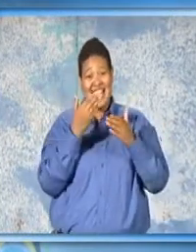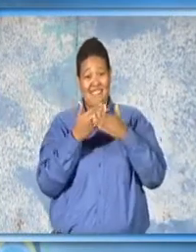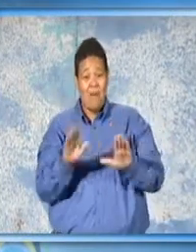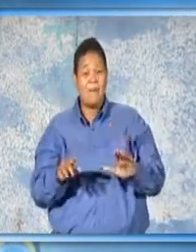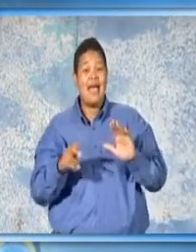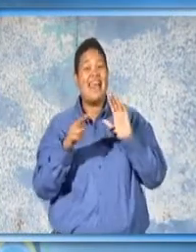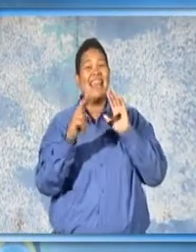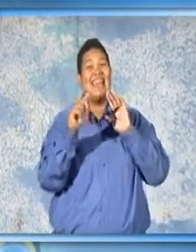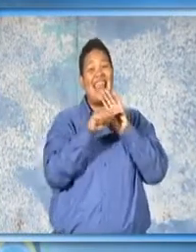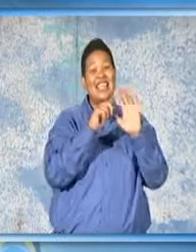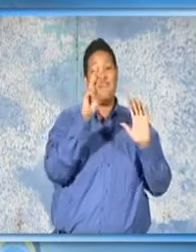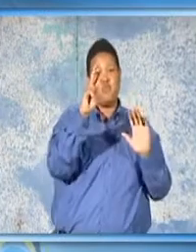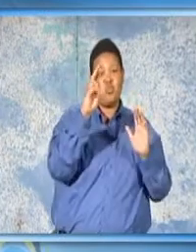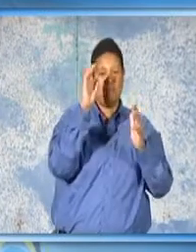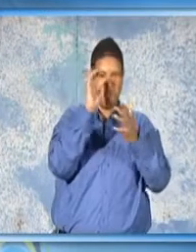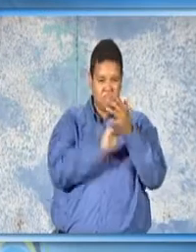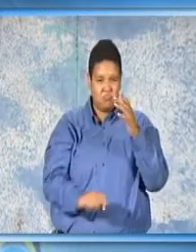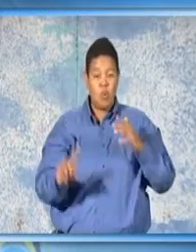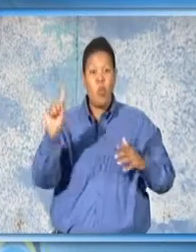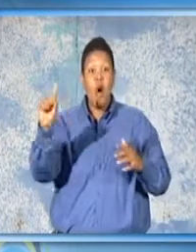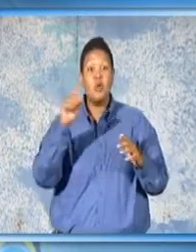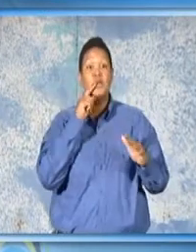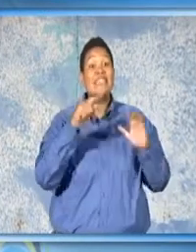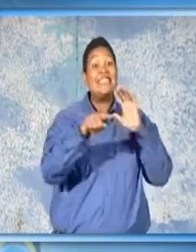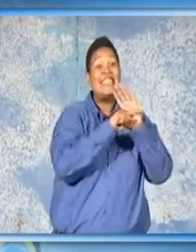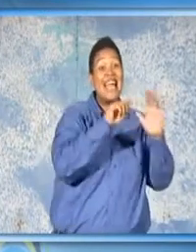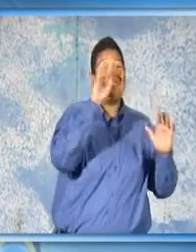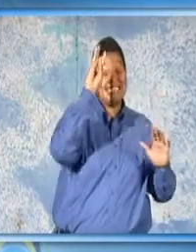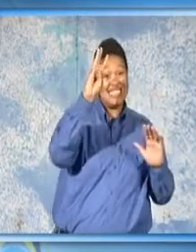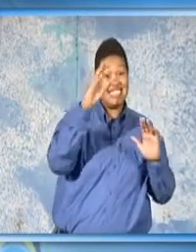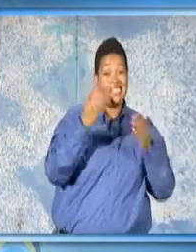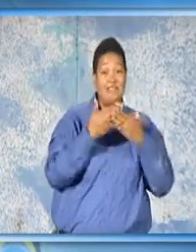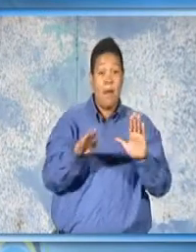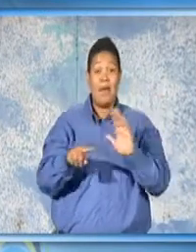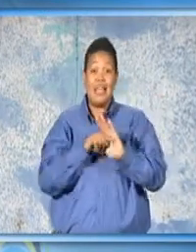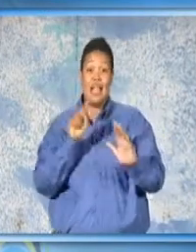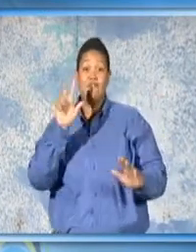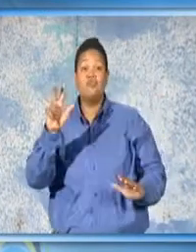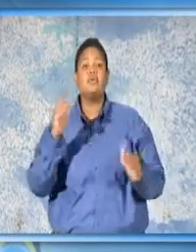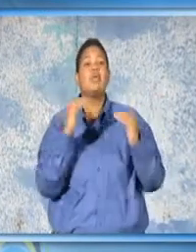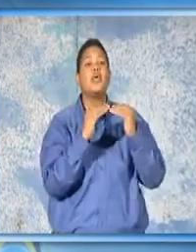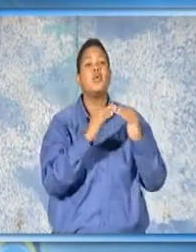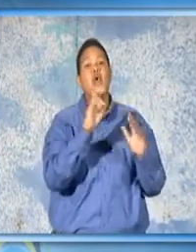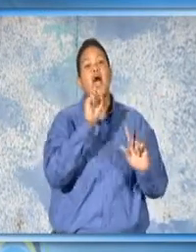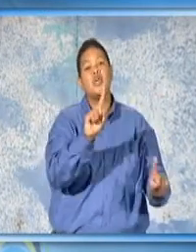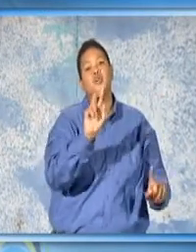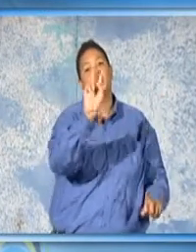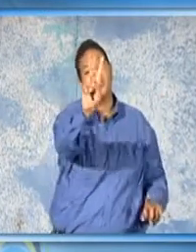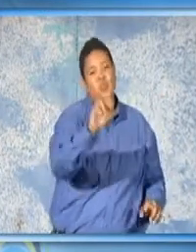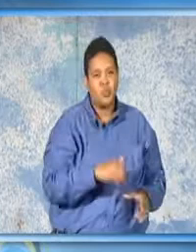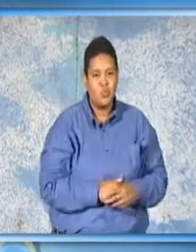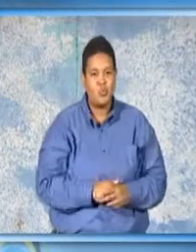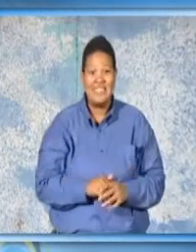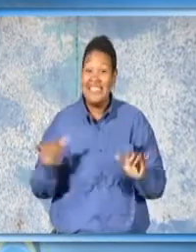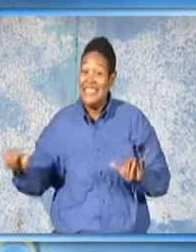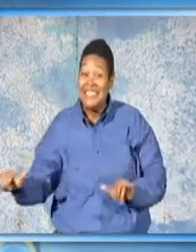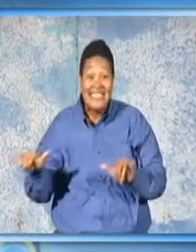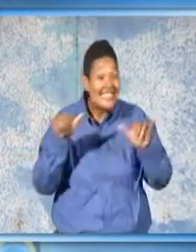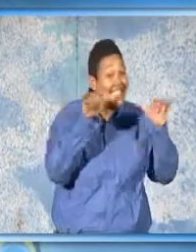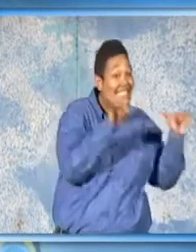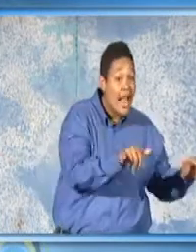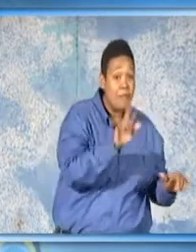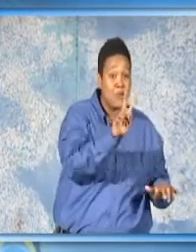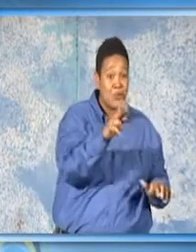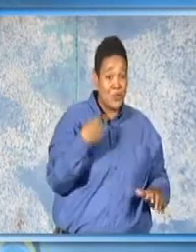1, which is negative 6 divided by negative 3 equals 2. This is the same 2 in